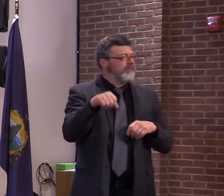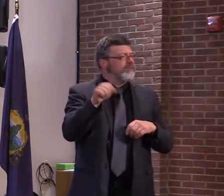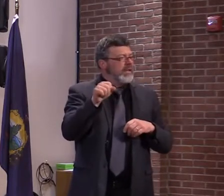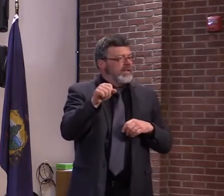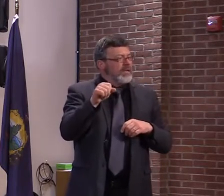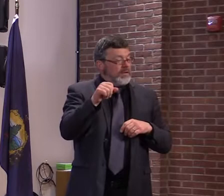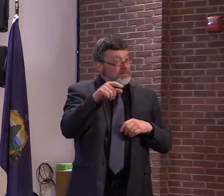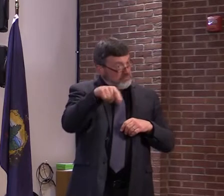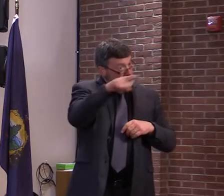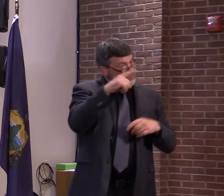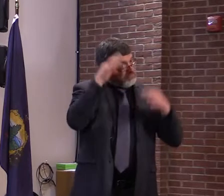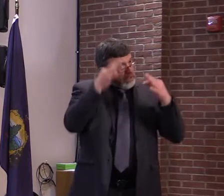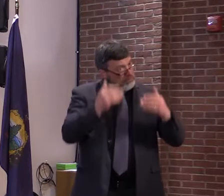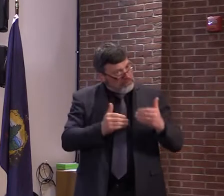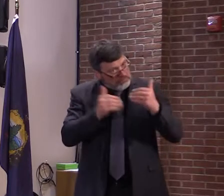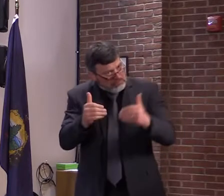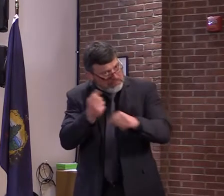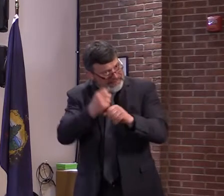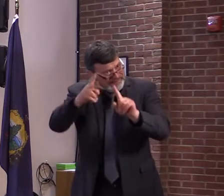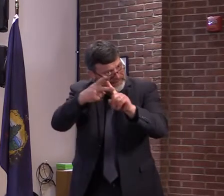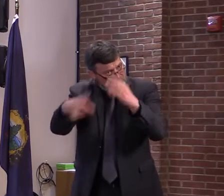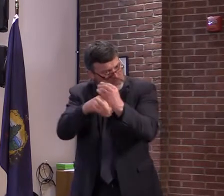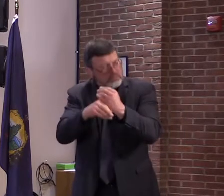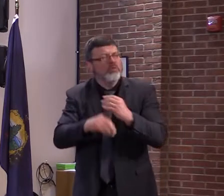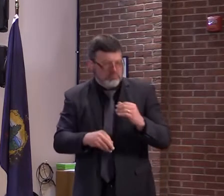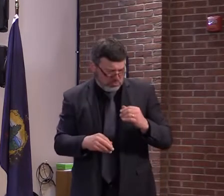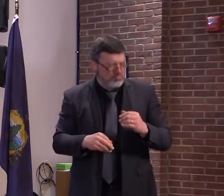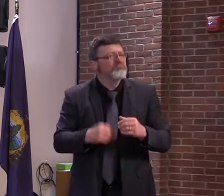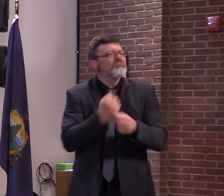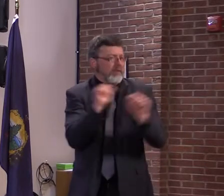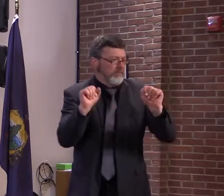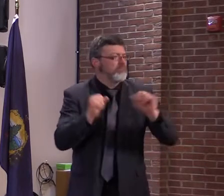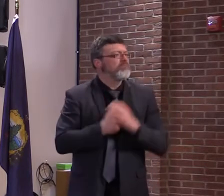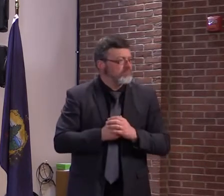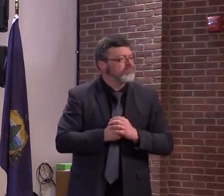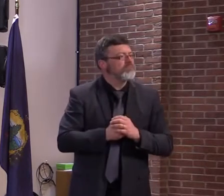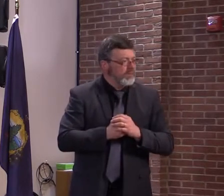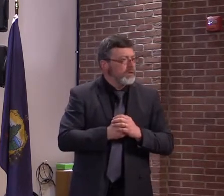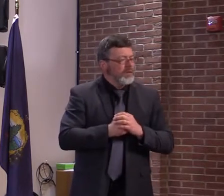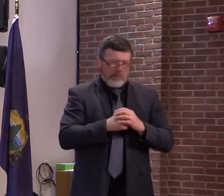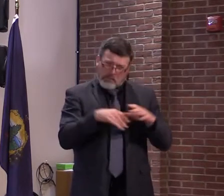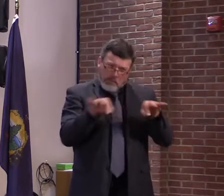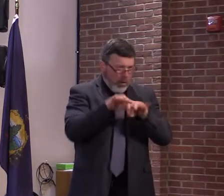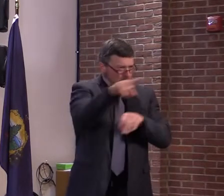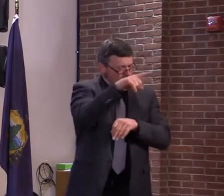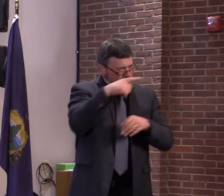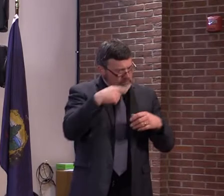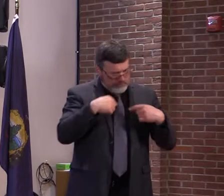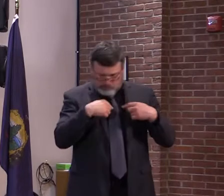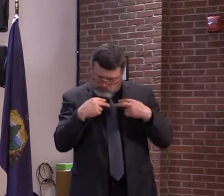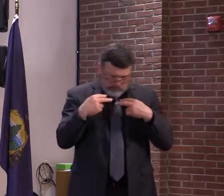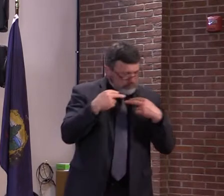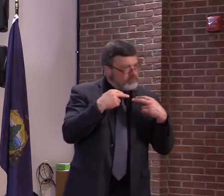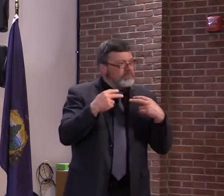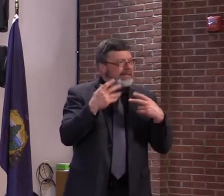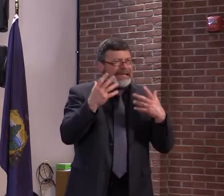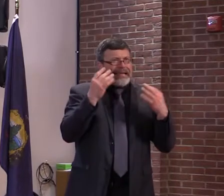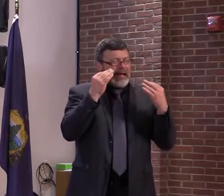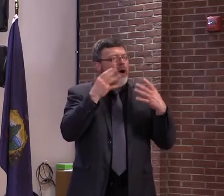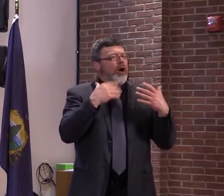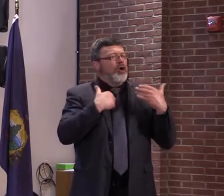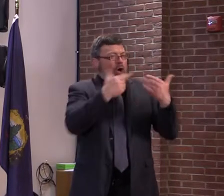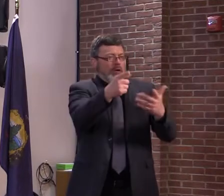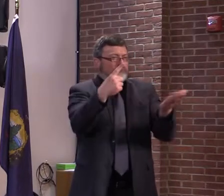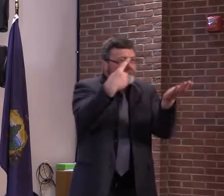at this time. If you're uncertain about your risk or about getting a second booster, please talk to your healthcare provider.